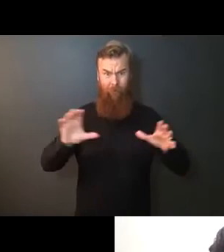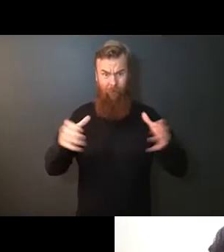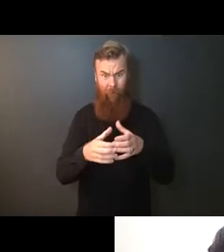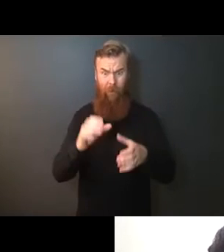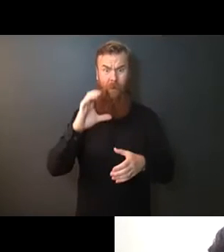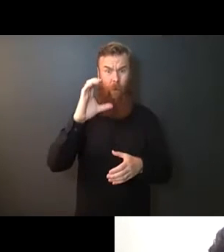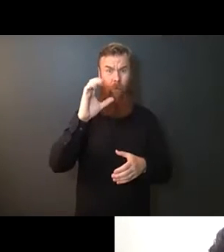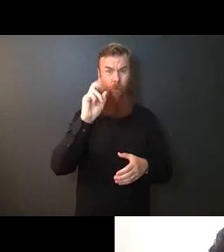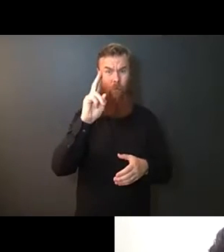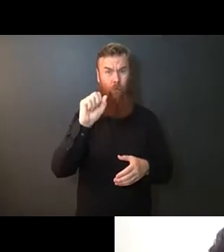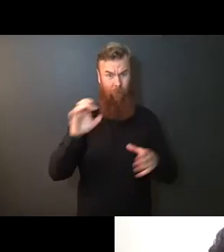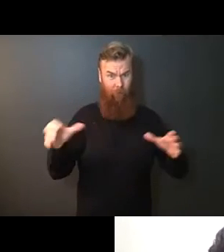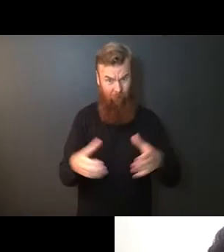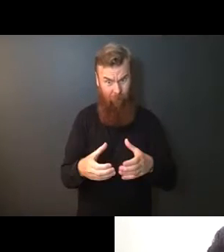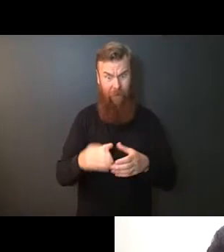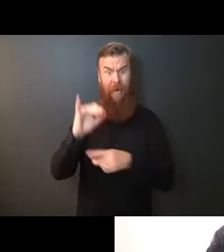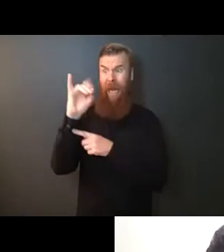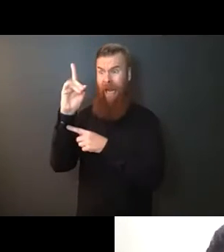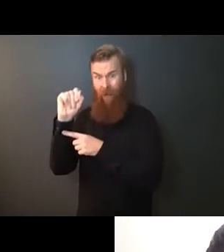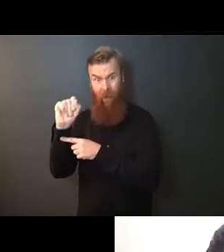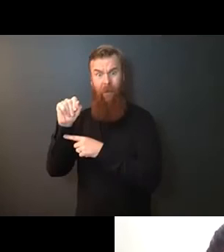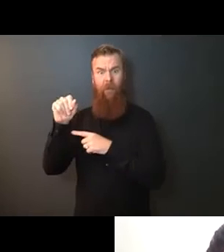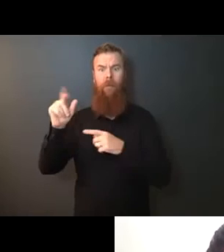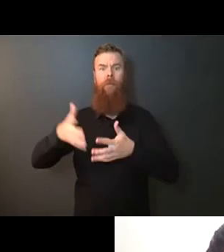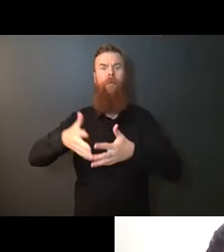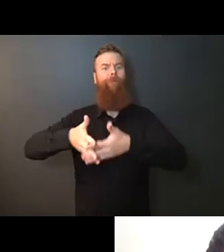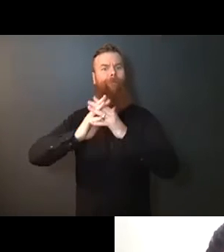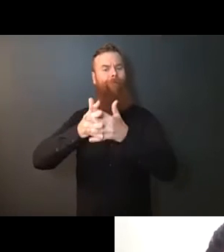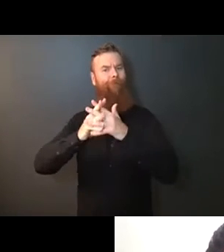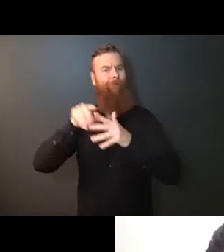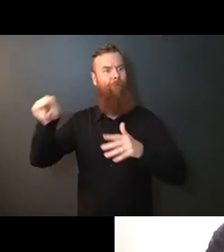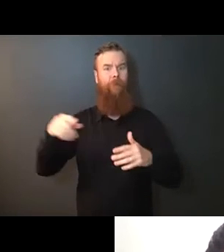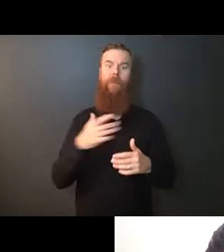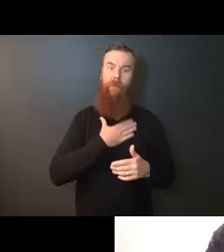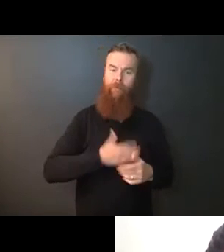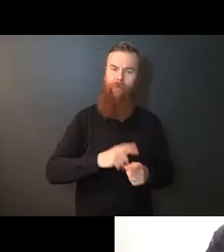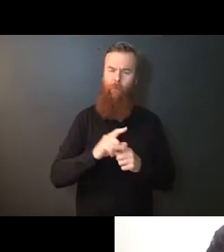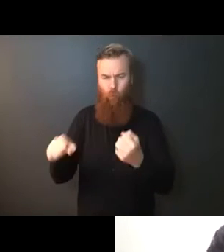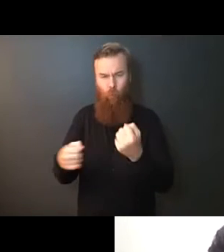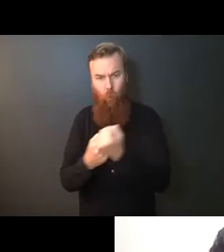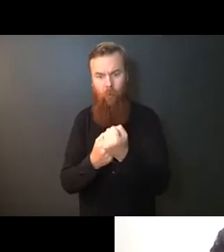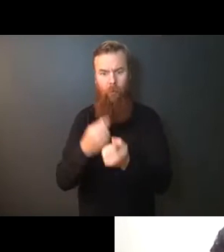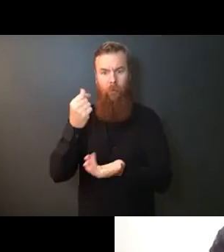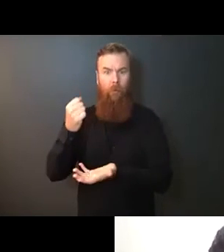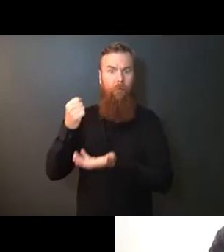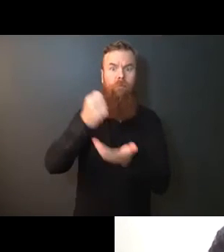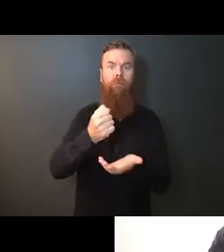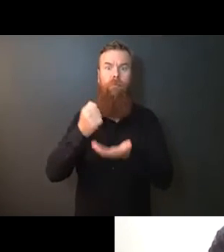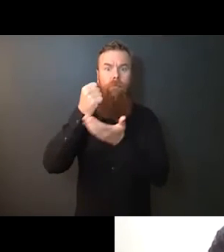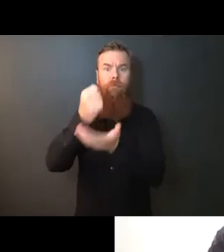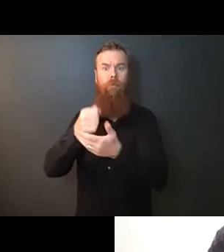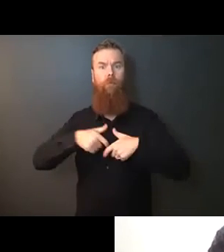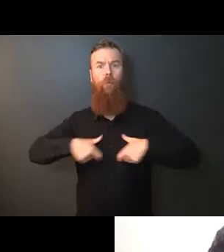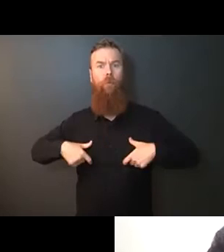of a variety of donors, is actually not only a channel through which we expect to do